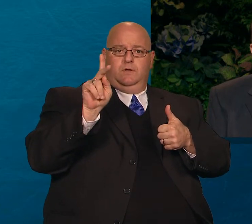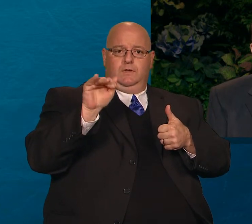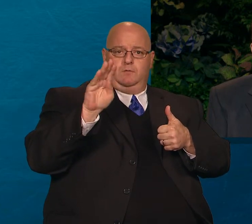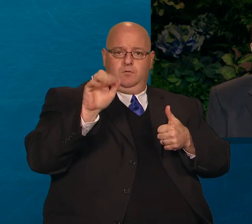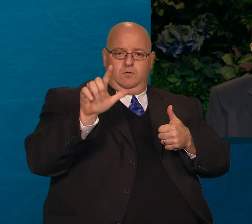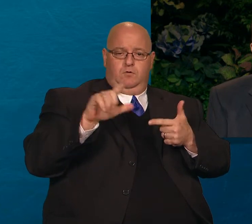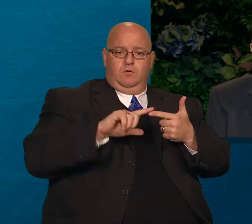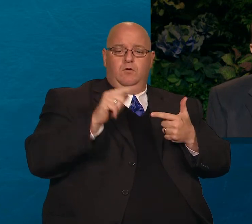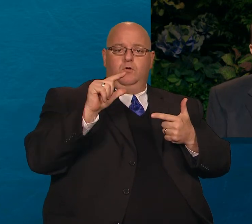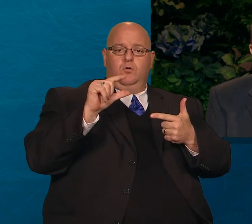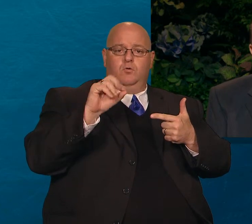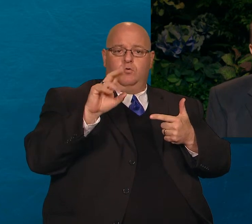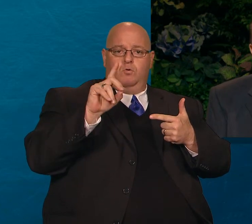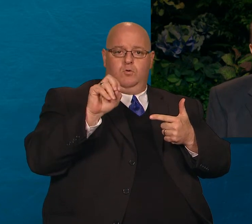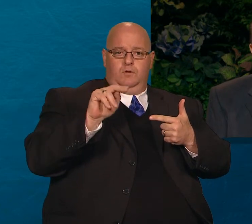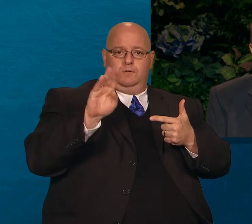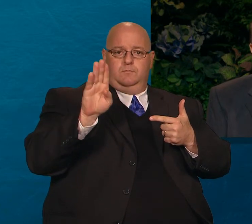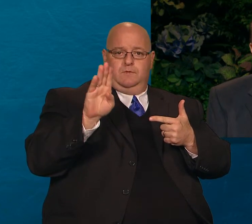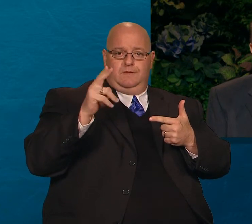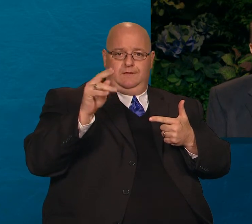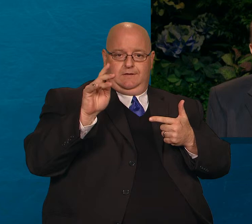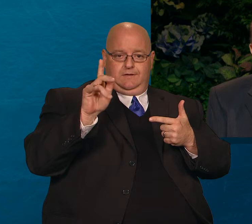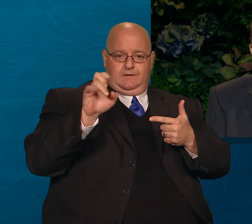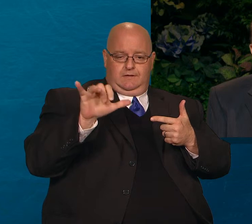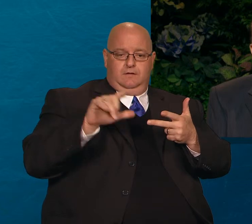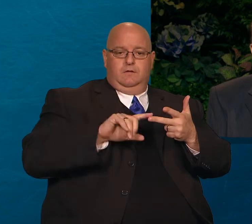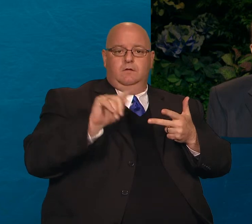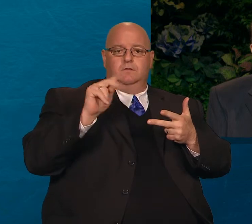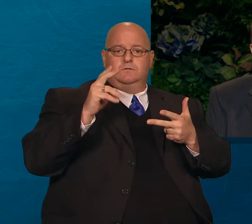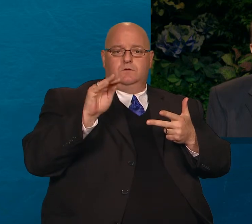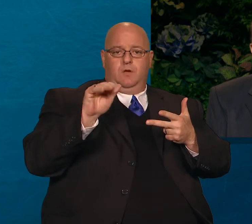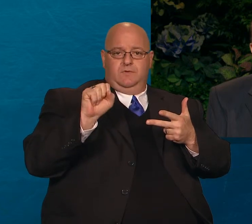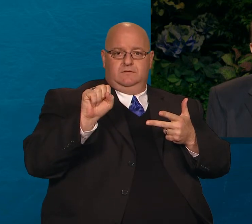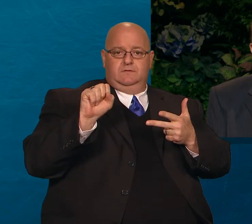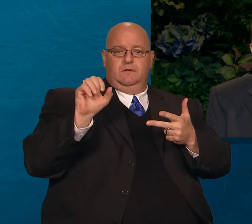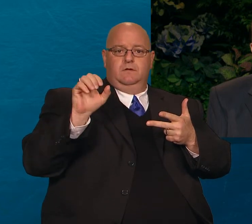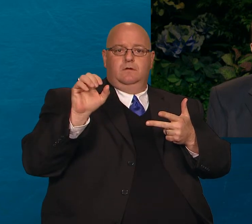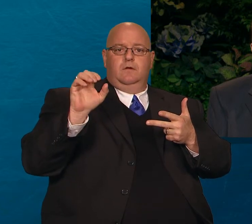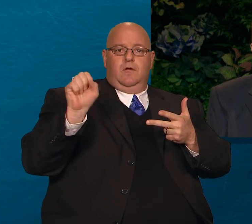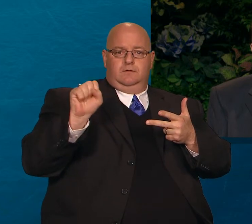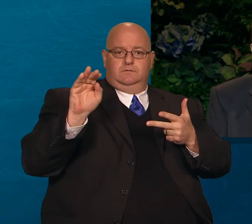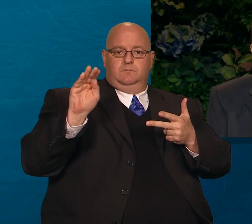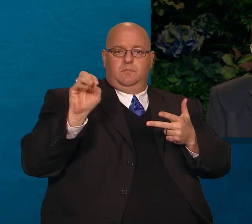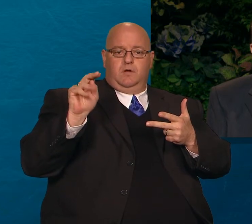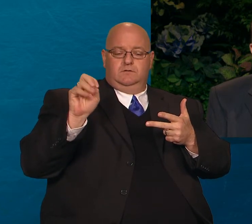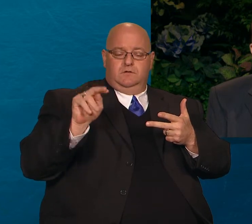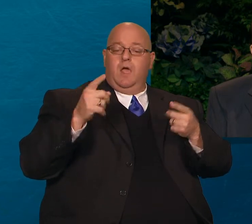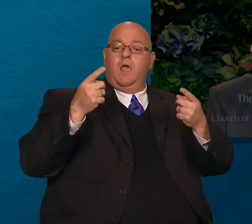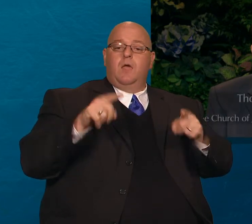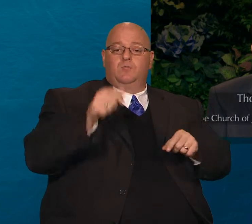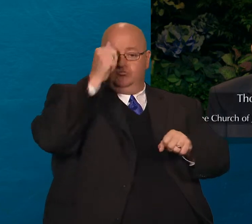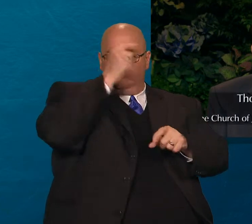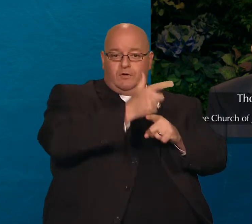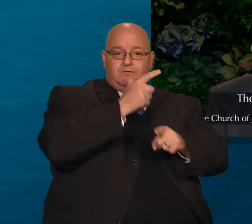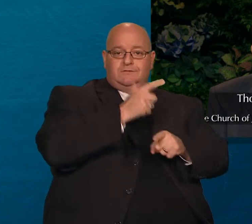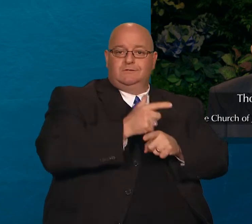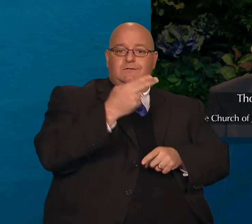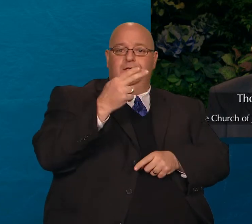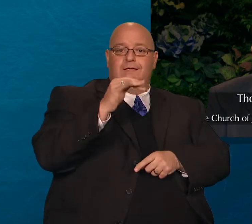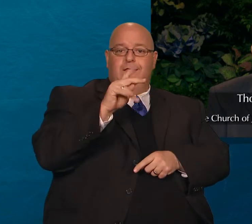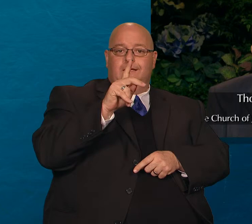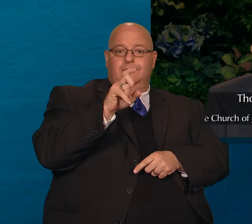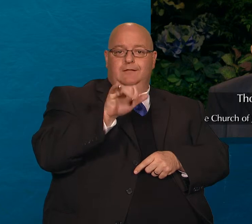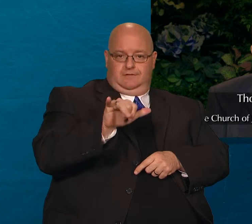Hinckley, and Thomas S. Monson. One evening, Brother and Sister Hinckley hosted a dinner in their home